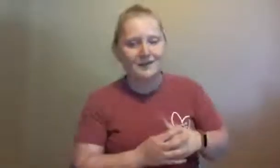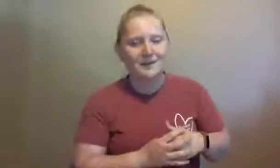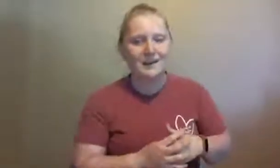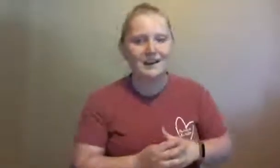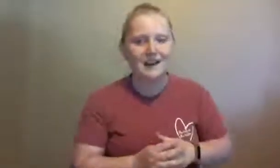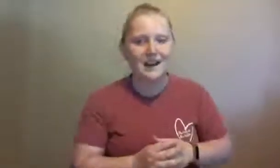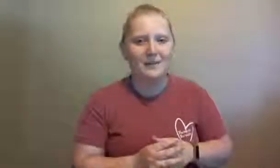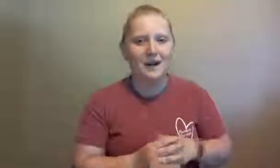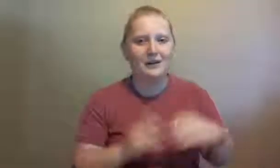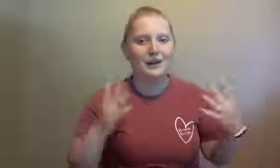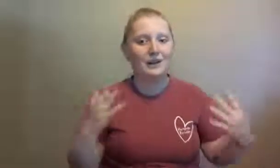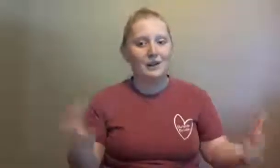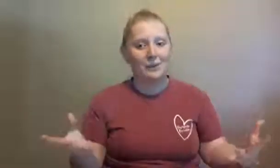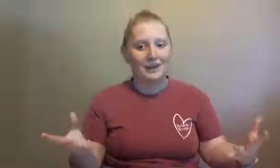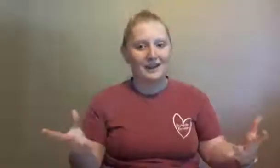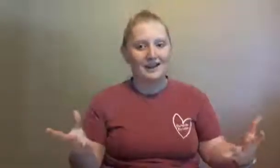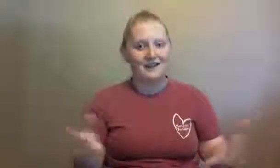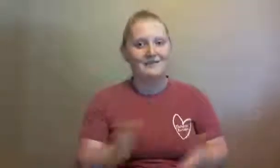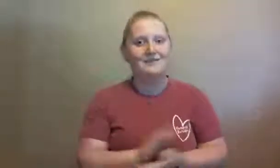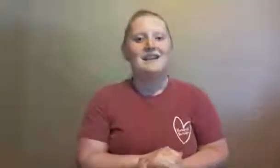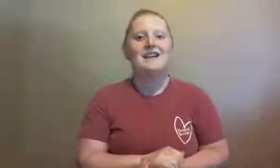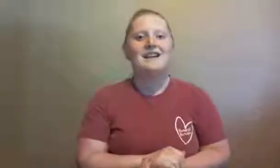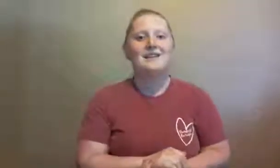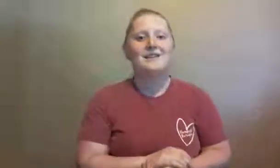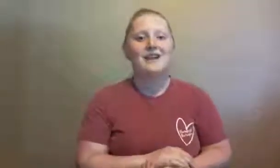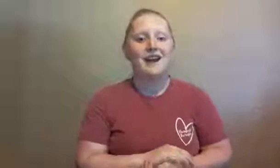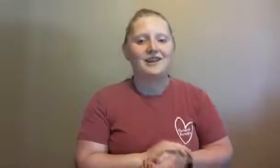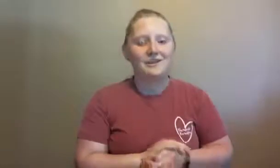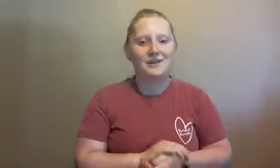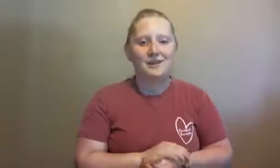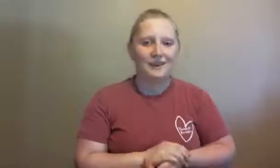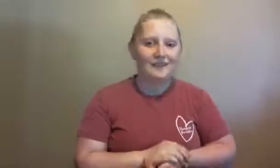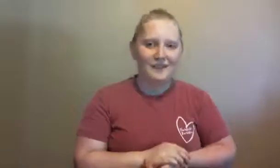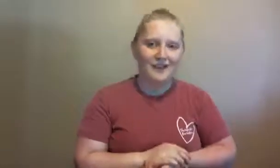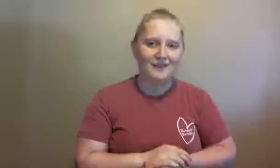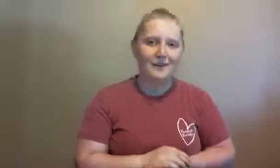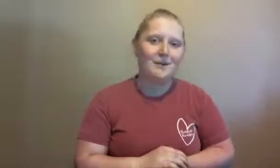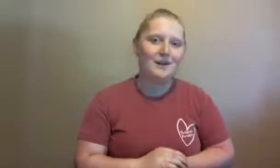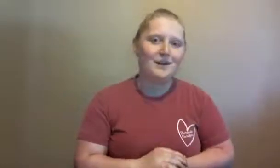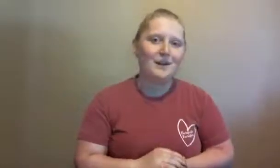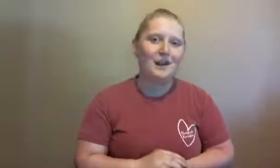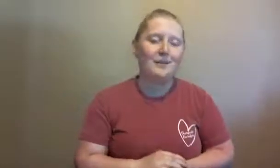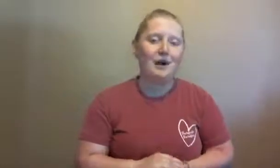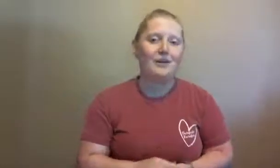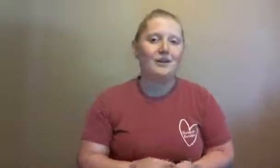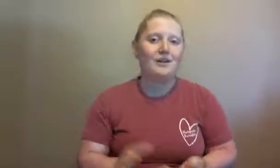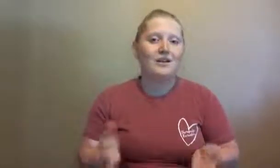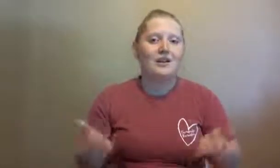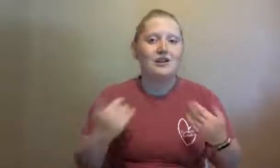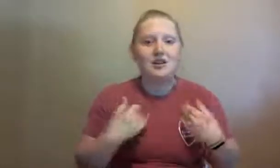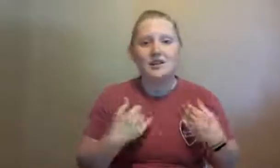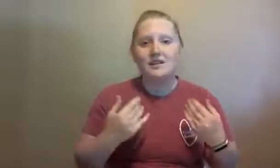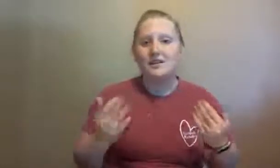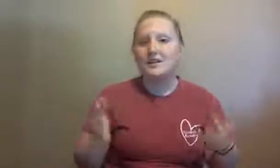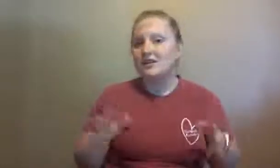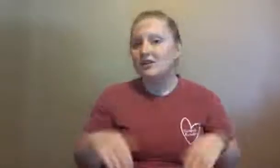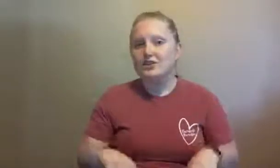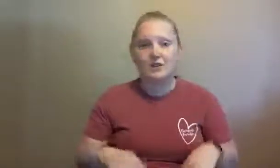to be learning about clothing. So that should be really fun. So we're going to be learning about shirts,